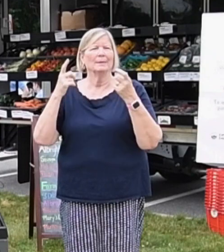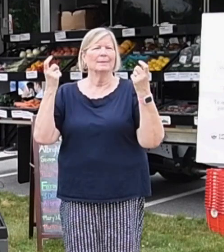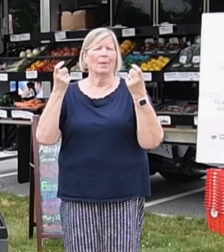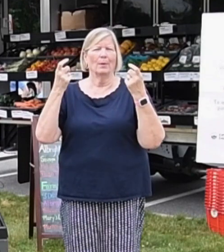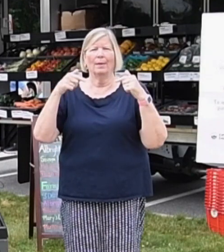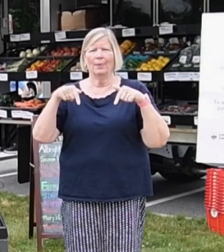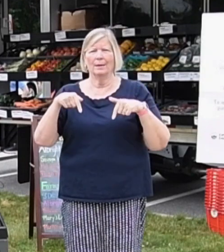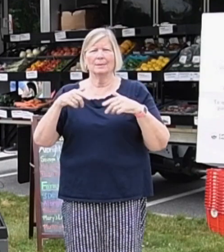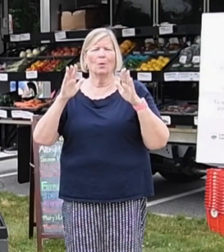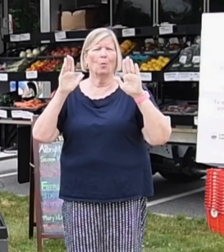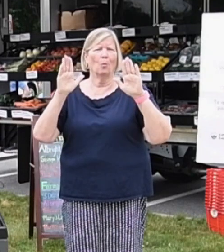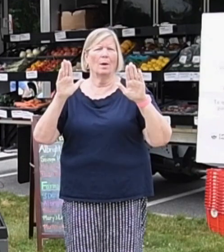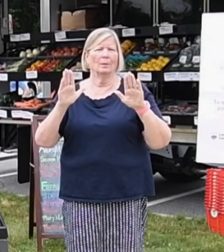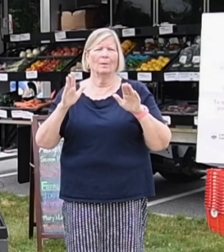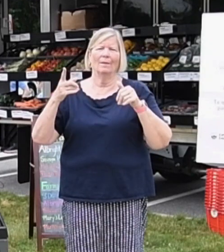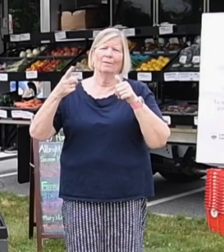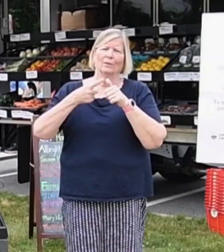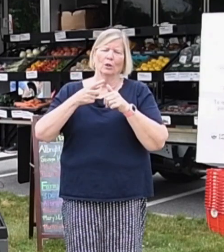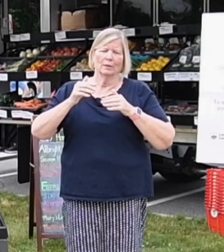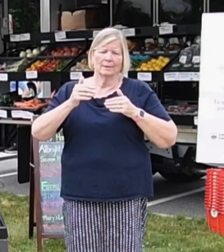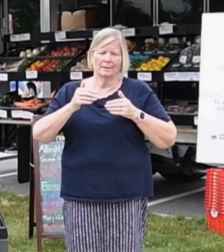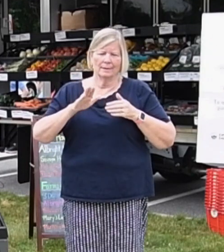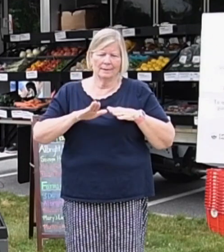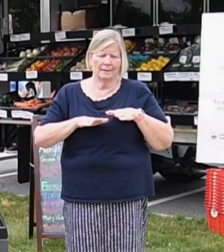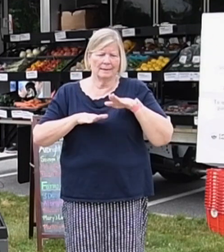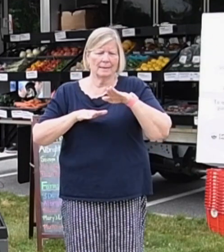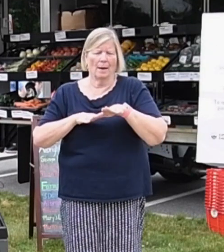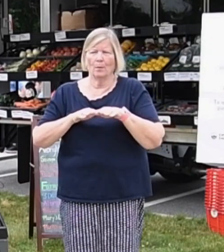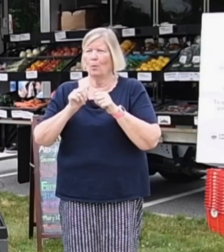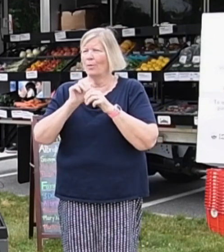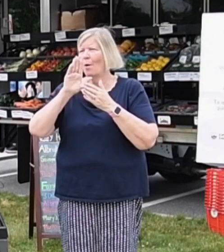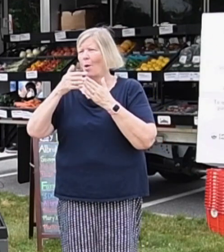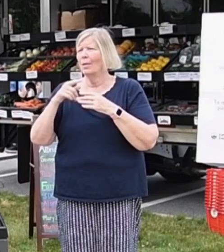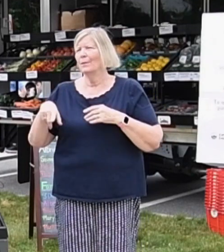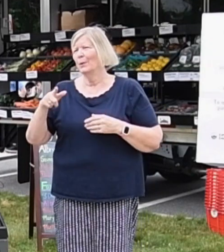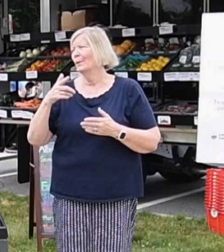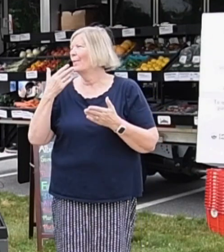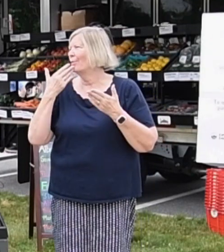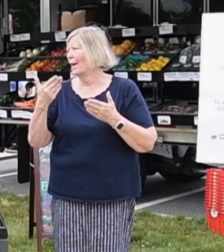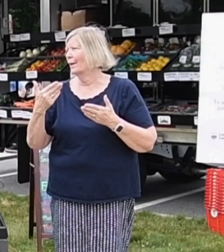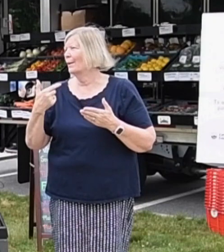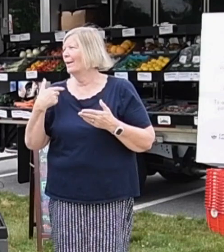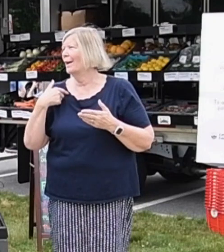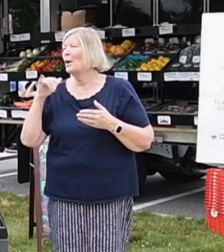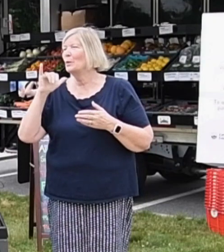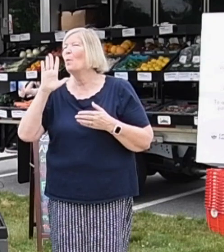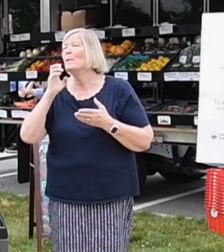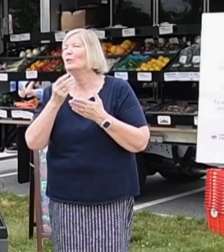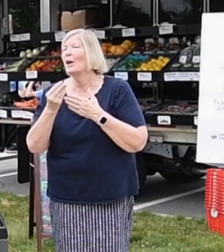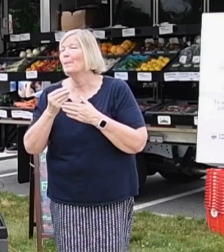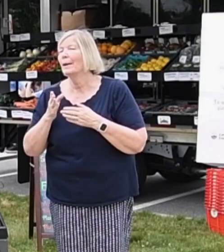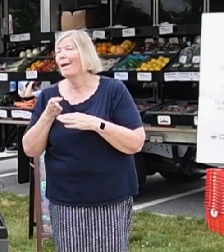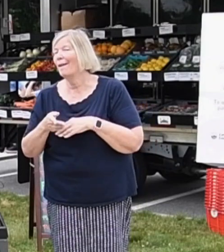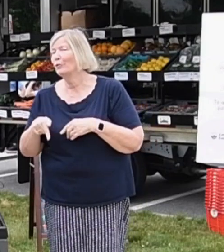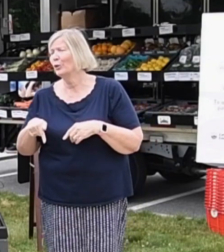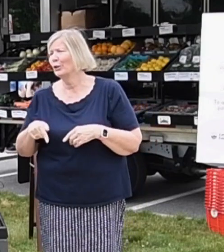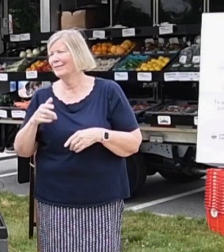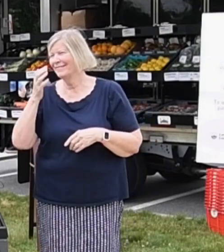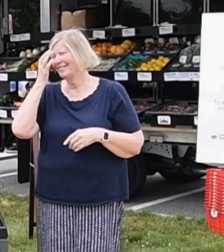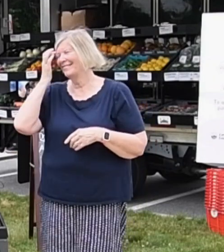this wonderful first step with all of you. Thank you. I too will be shopping afterwards. Thank